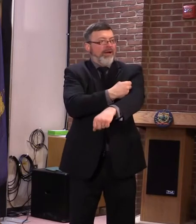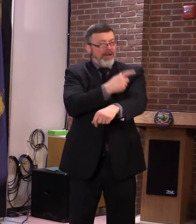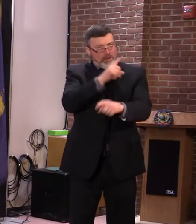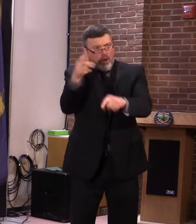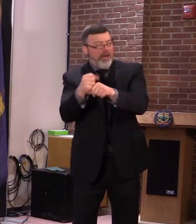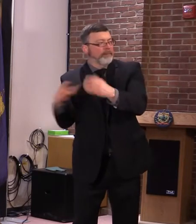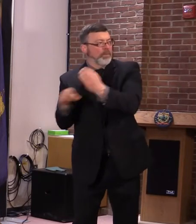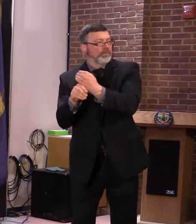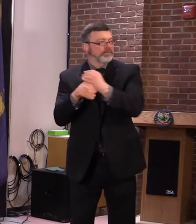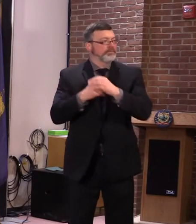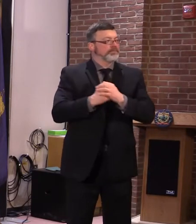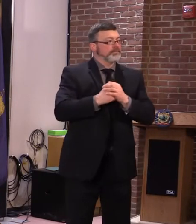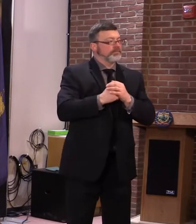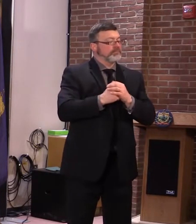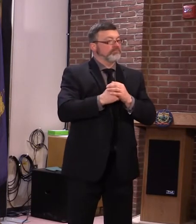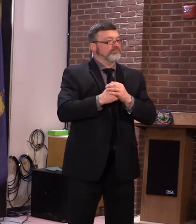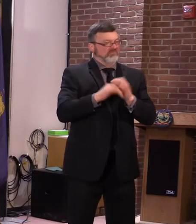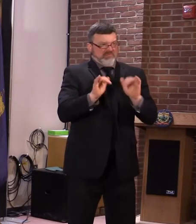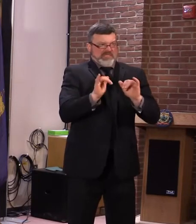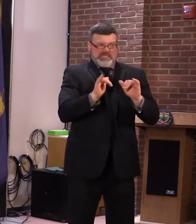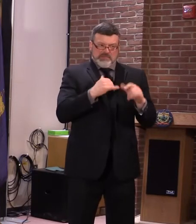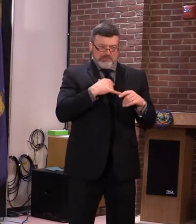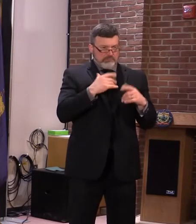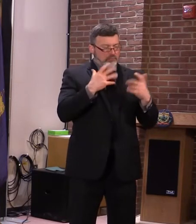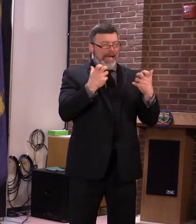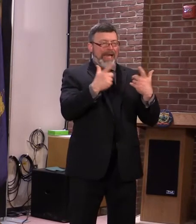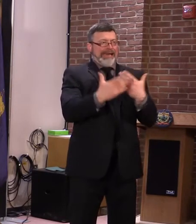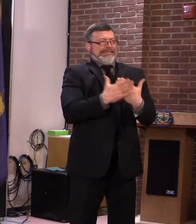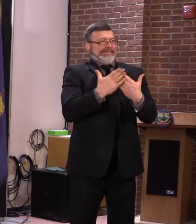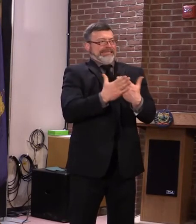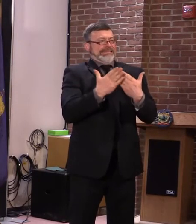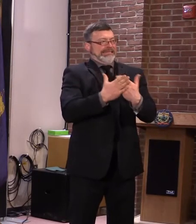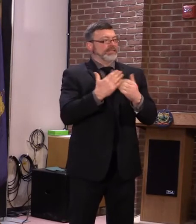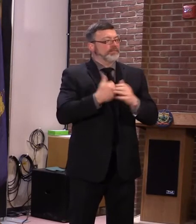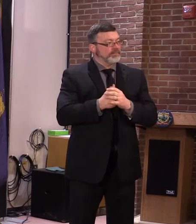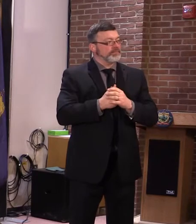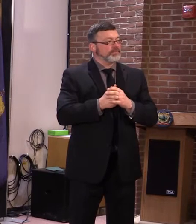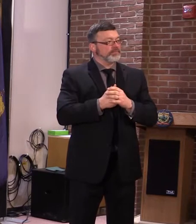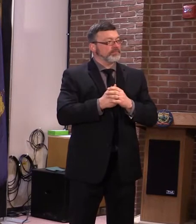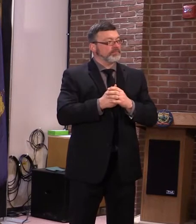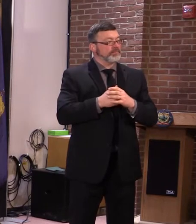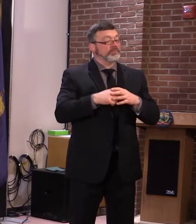state. In December and January, Vermonters received over